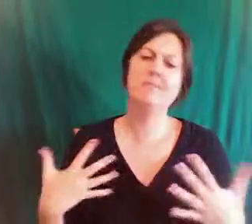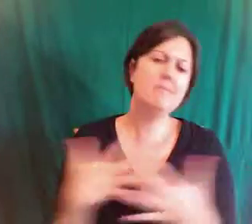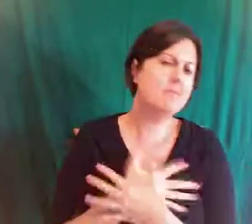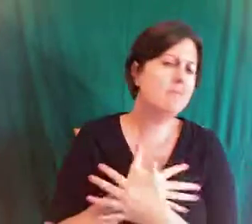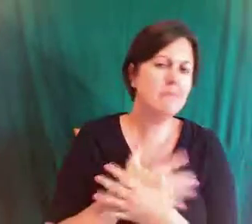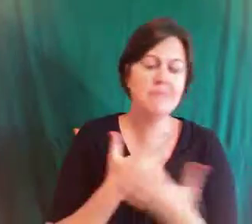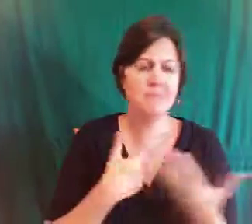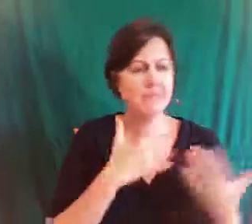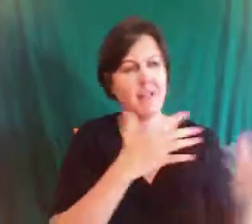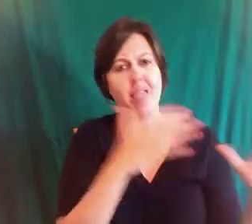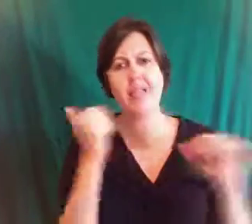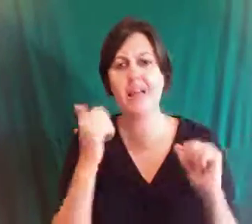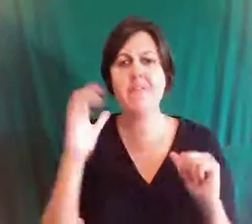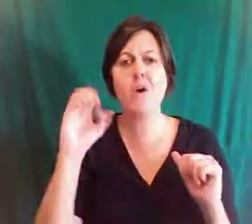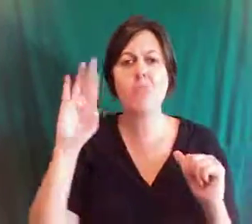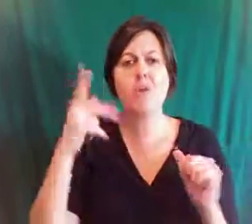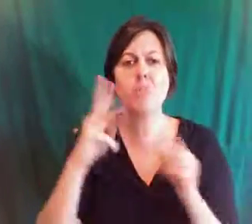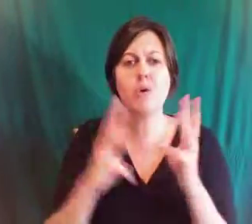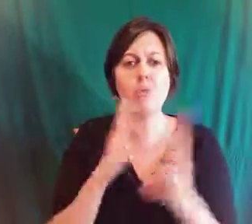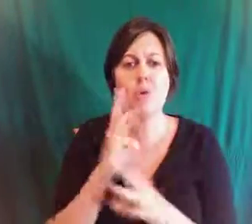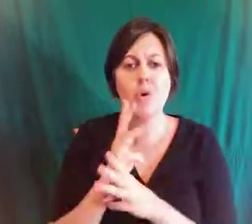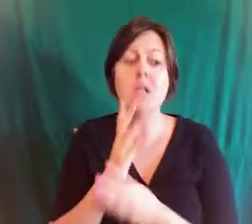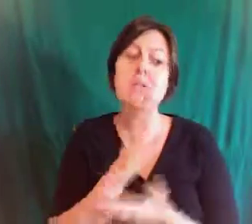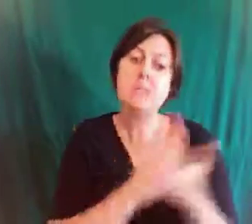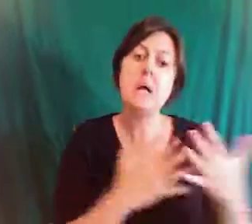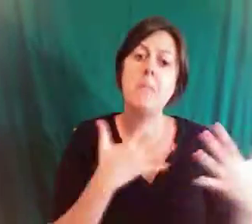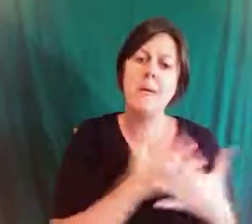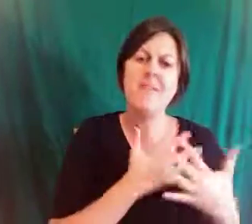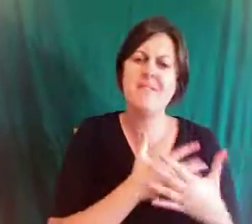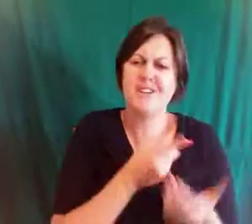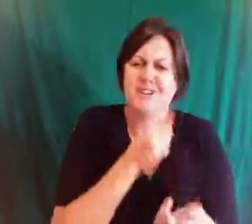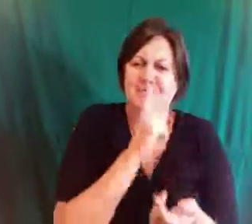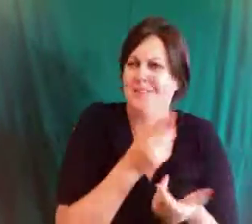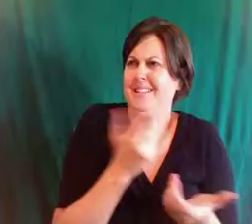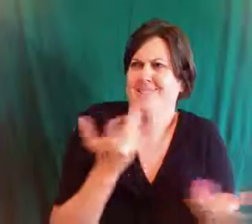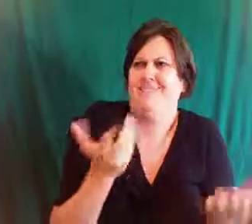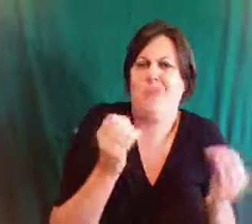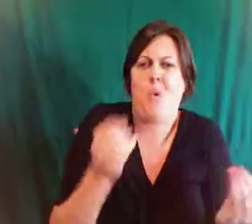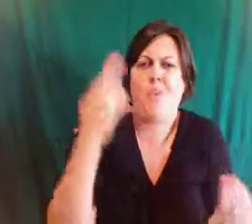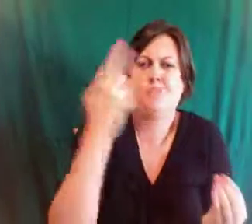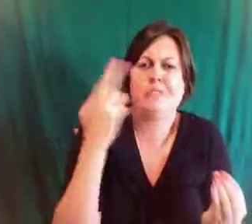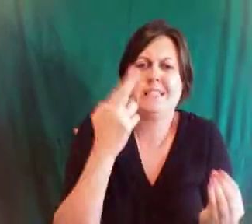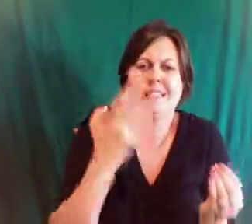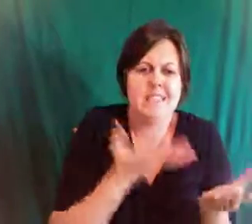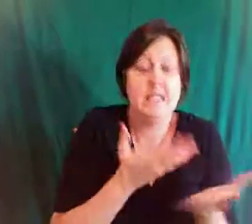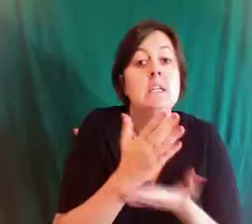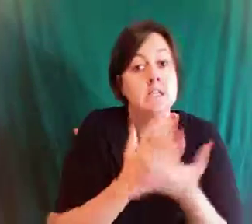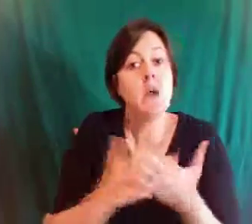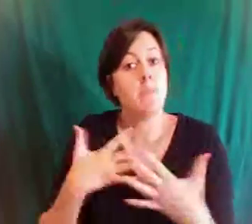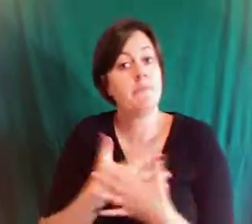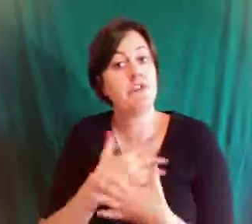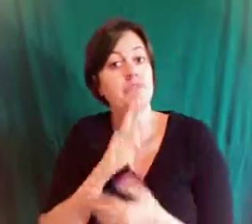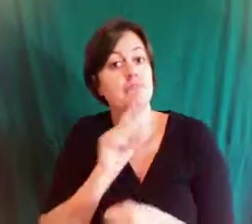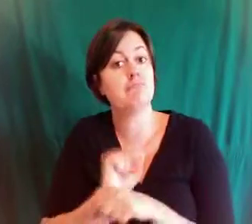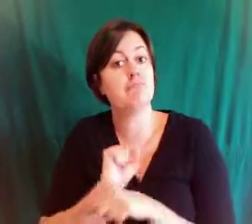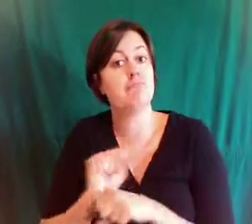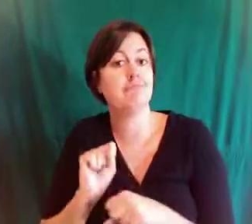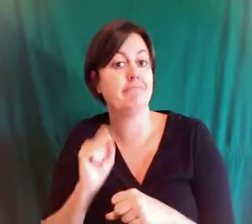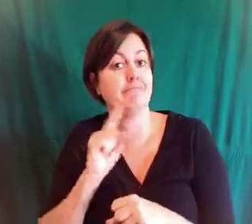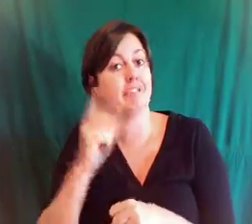of which were completely unfounded and some of which were not. One of the pieces of advice that I got when I was considering doing this